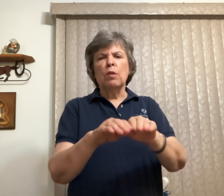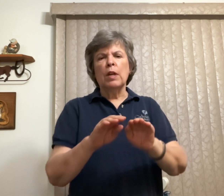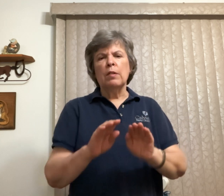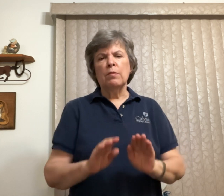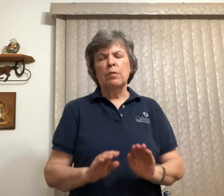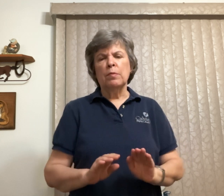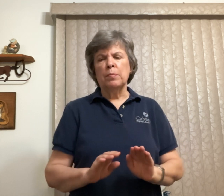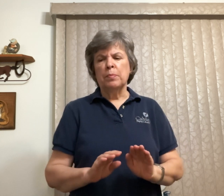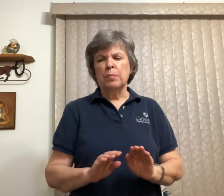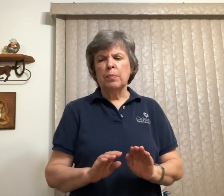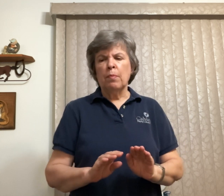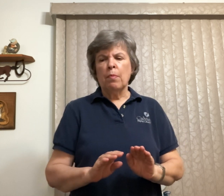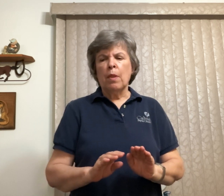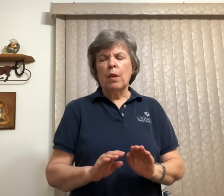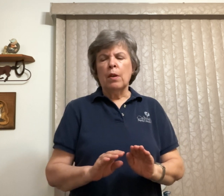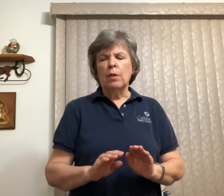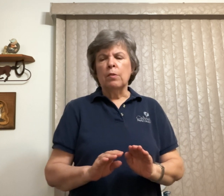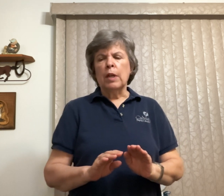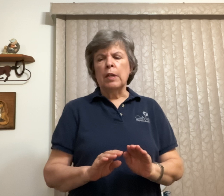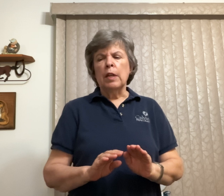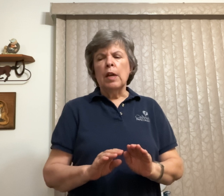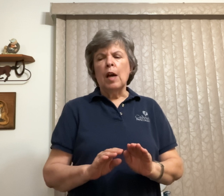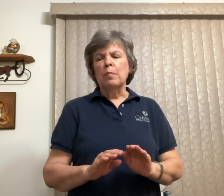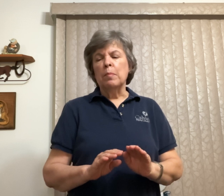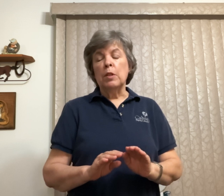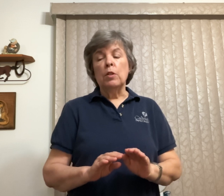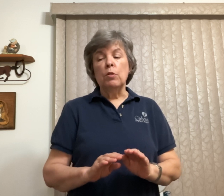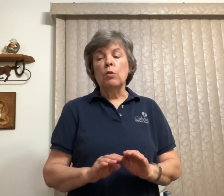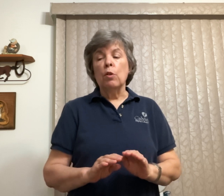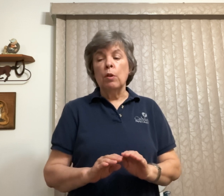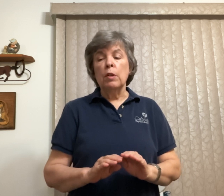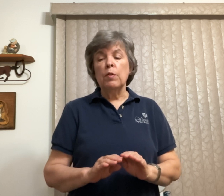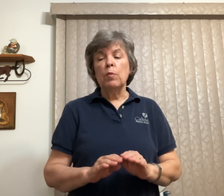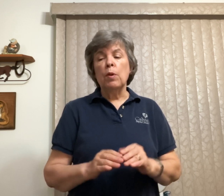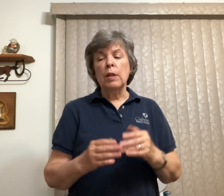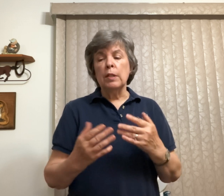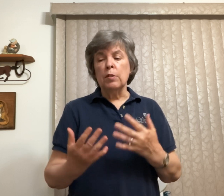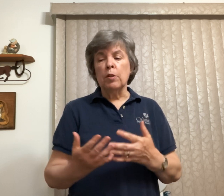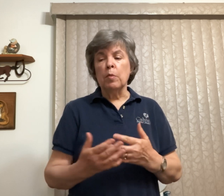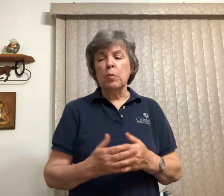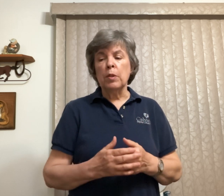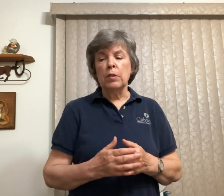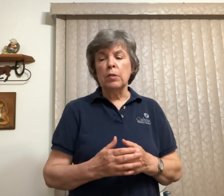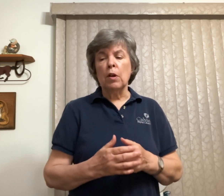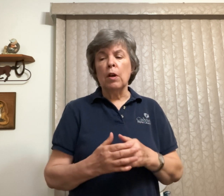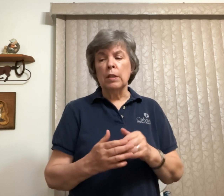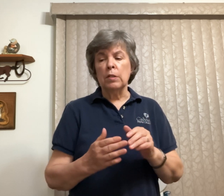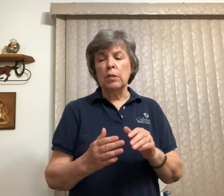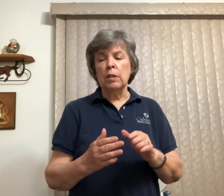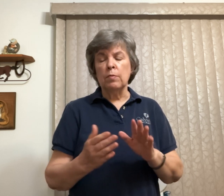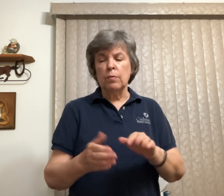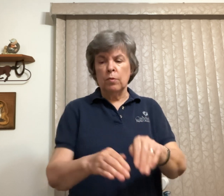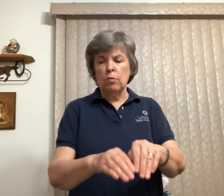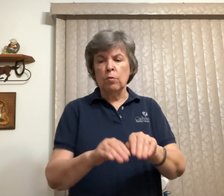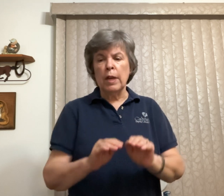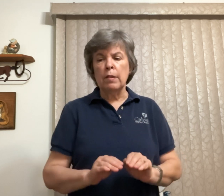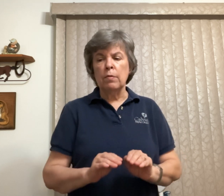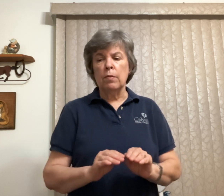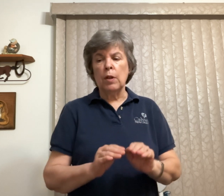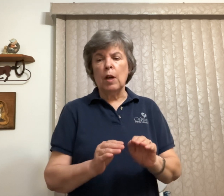grave. Okay, you could, if you wanted, interpret this song instead of grave,